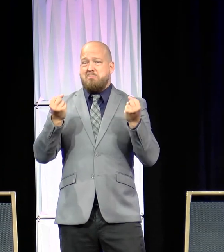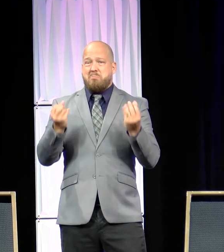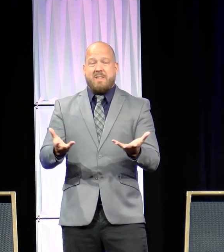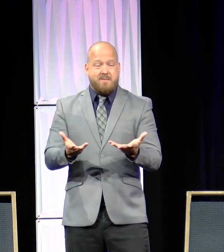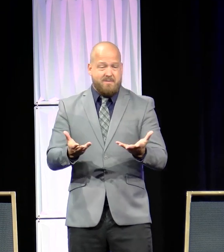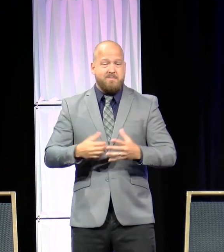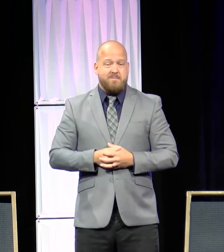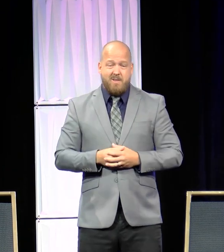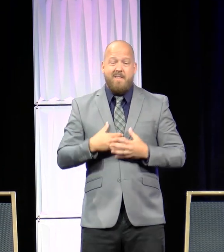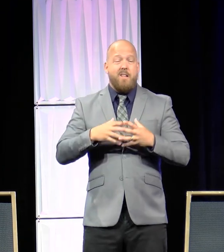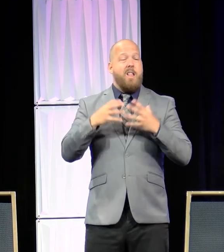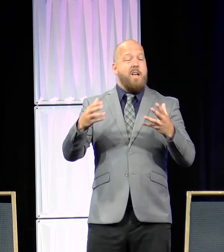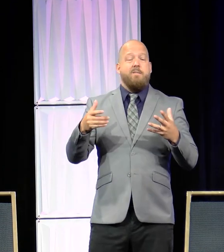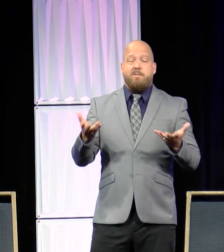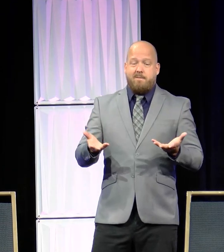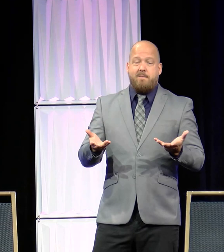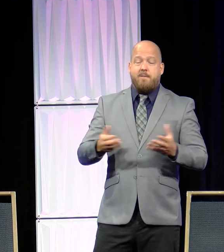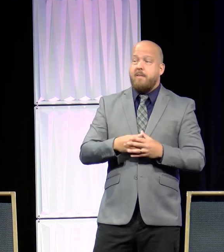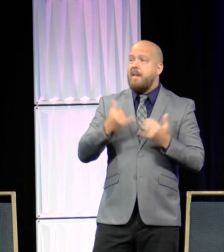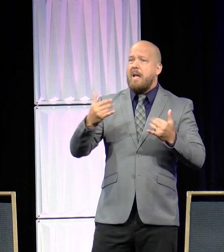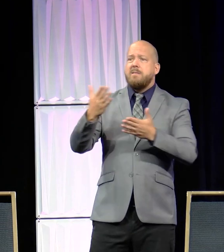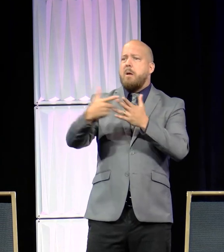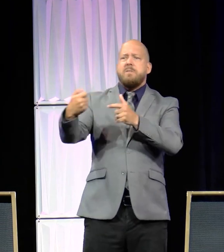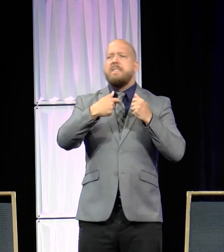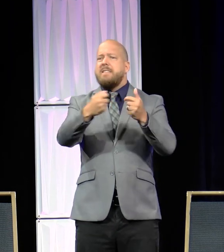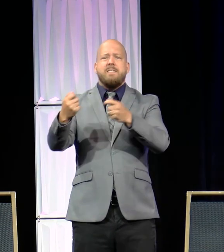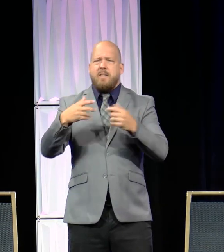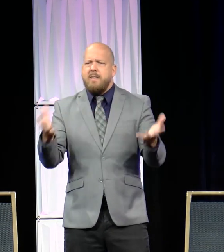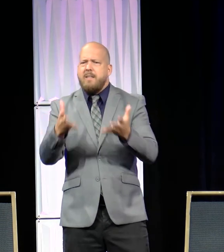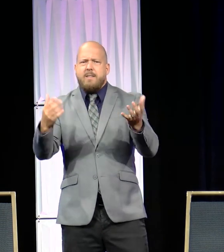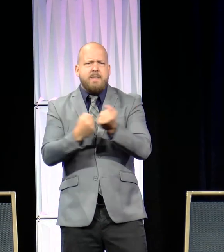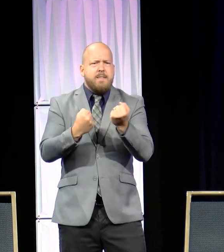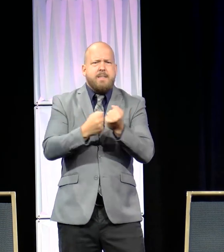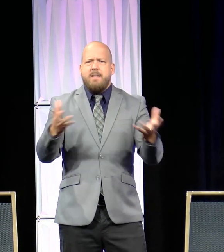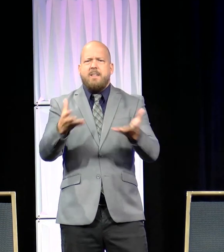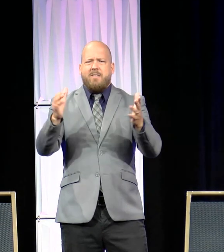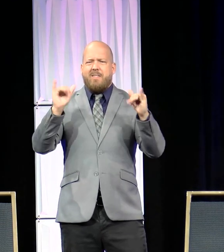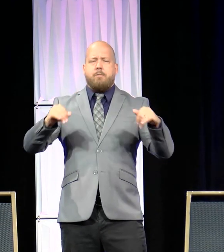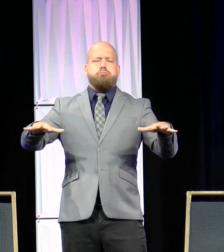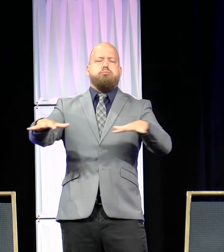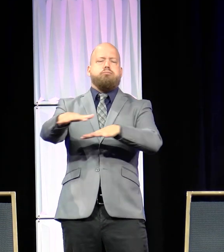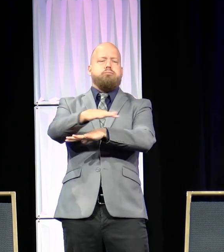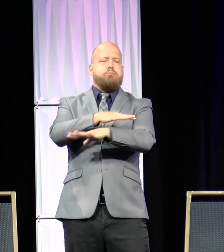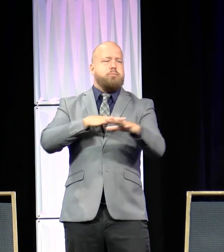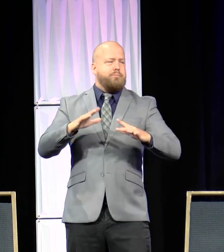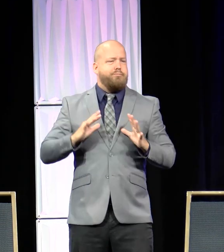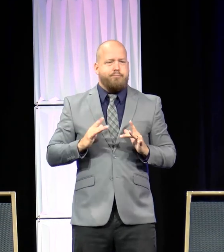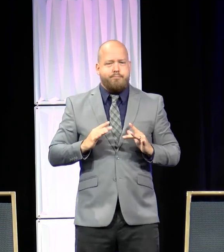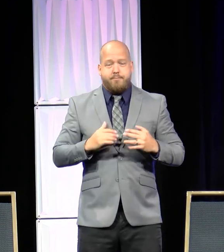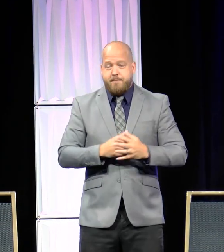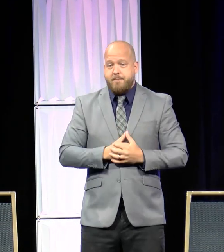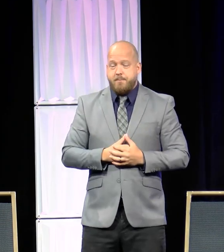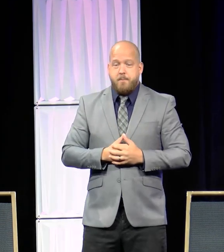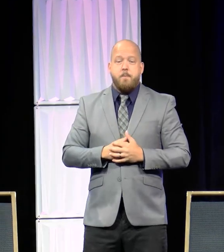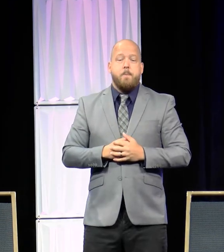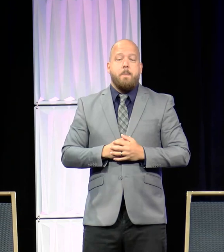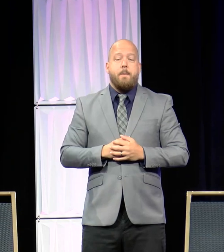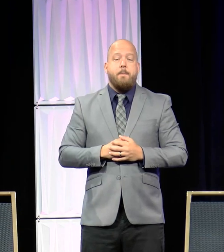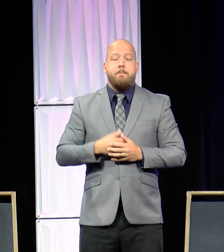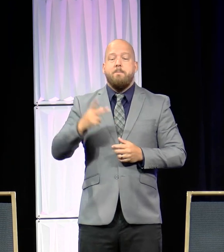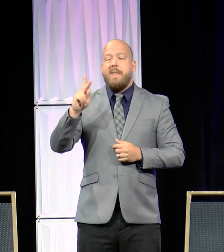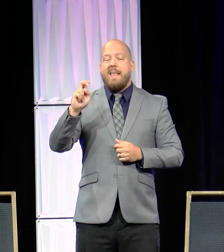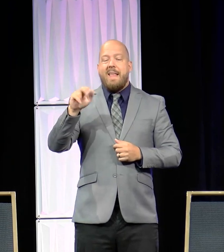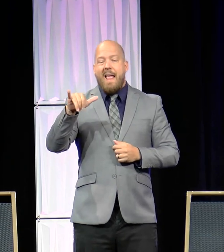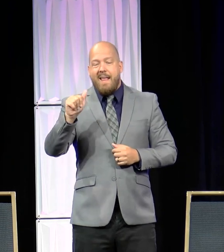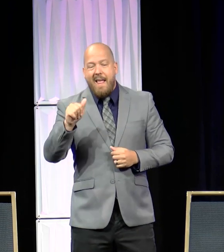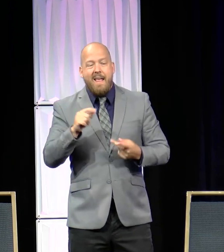getting on my nerves, right? But Heather Brain, Kenya Hall, Kenya Motley, and my dear sister,